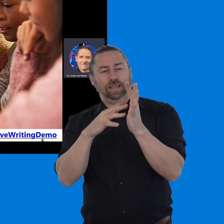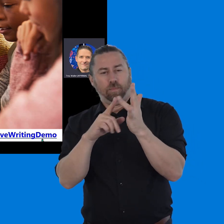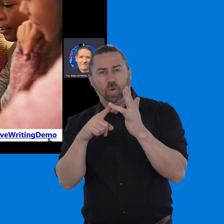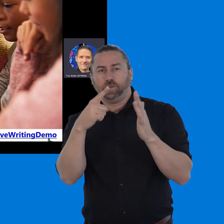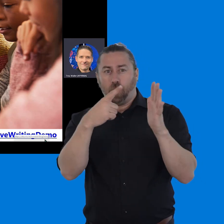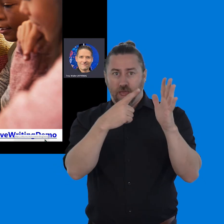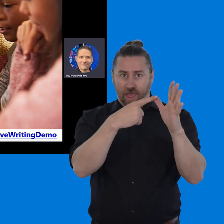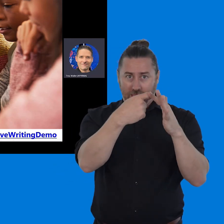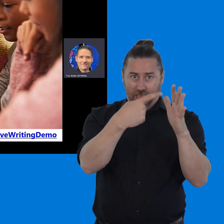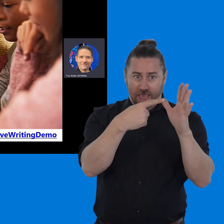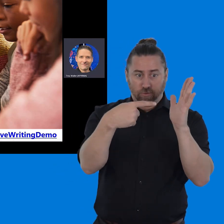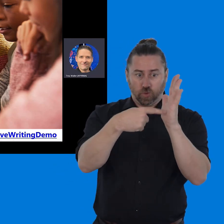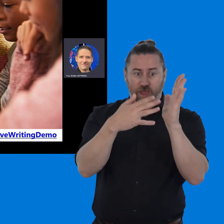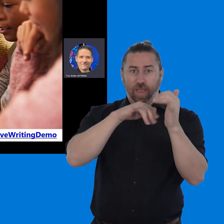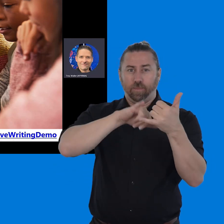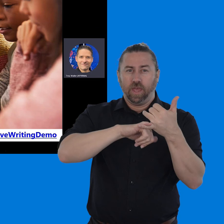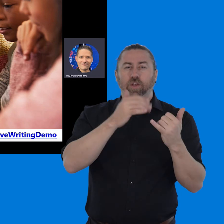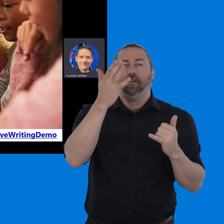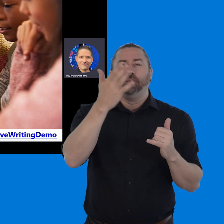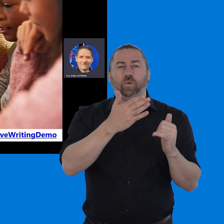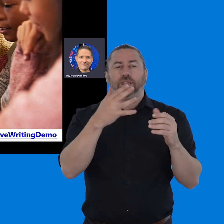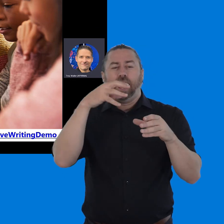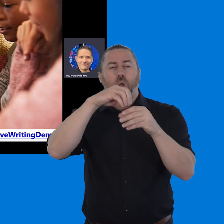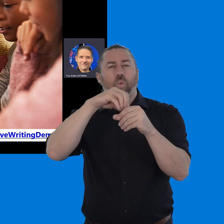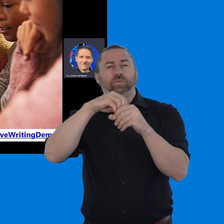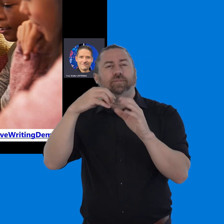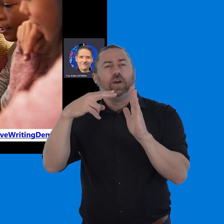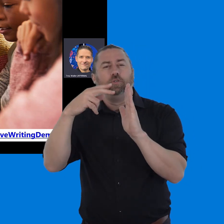aka.ms/inclusive writing demo. That's